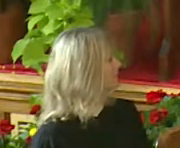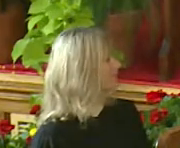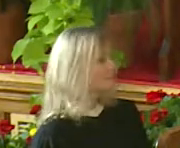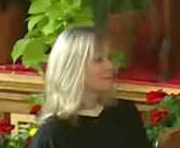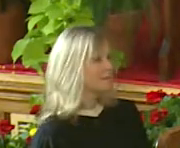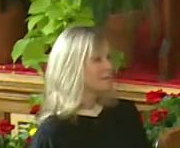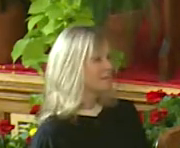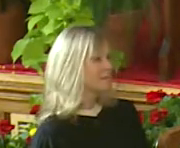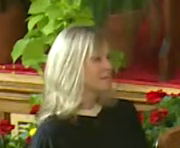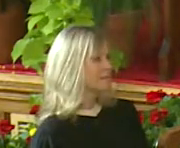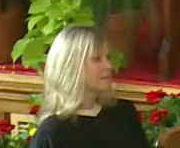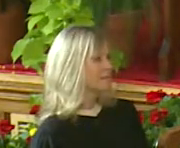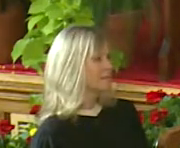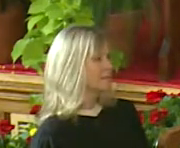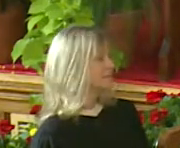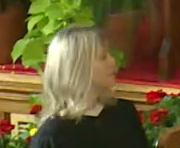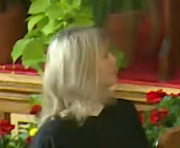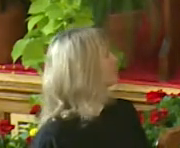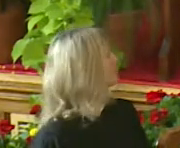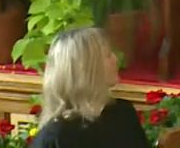Alvaro Valkowski.